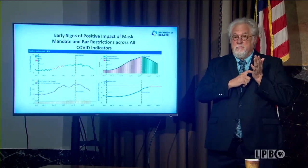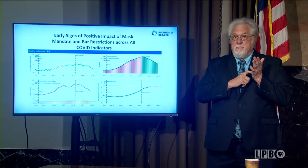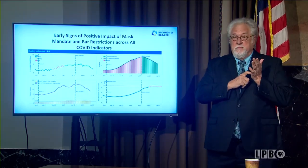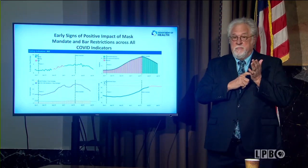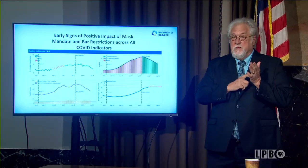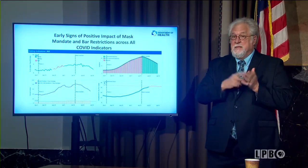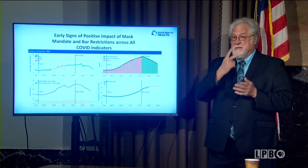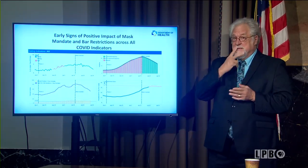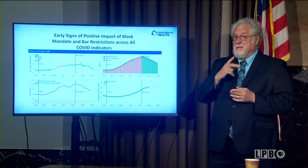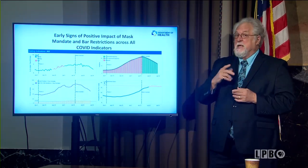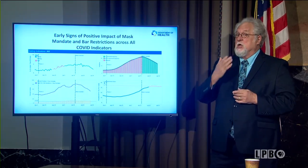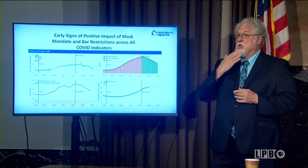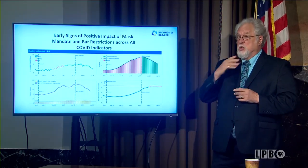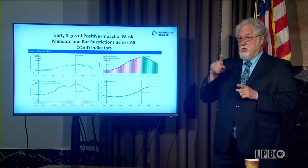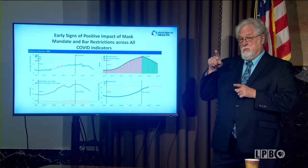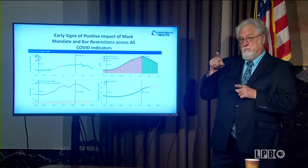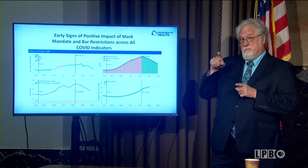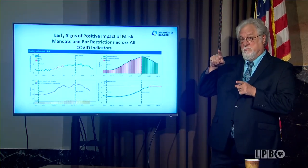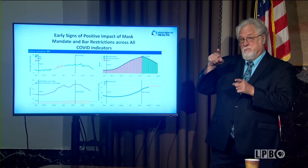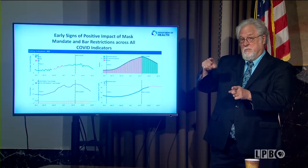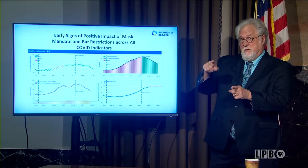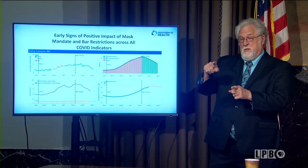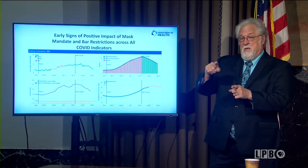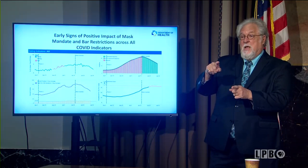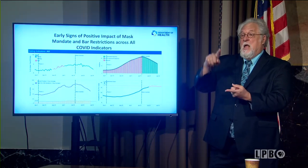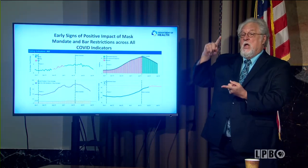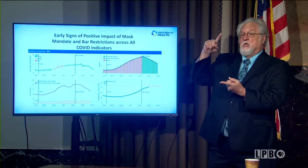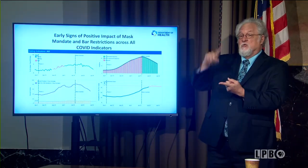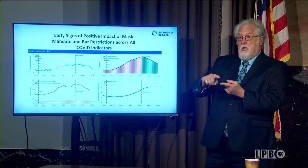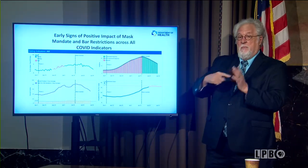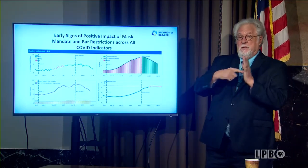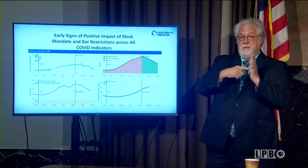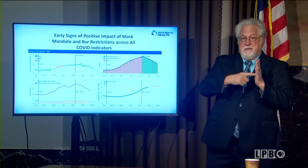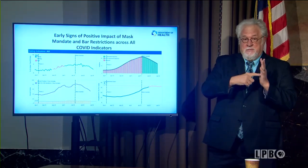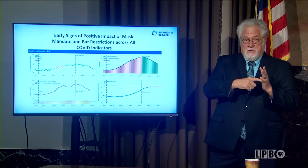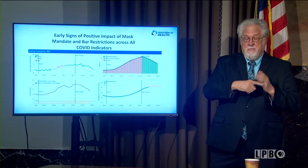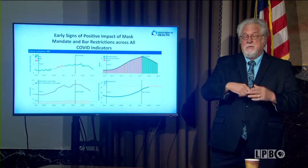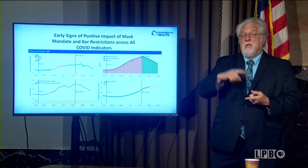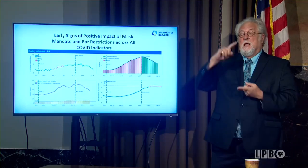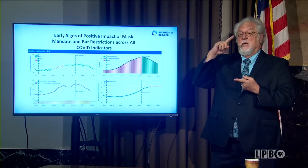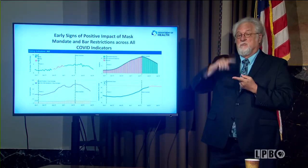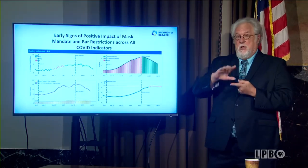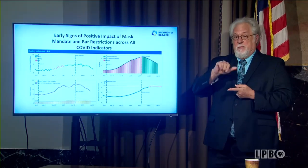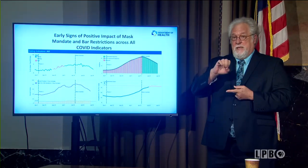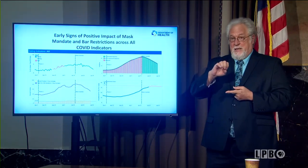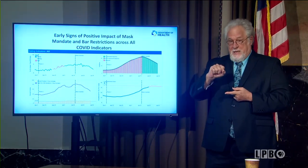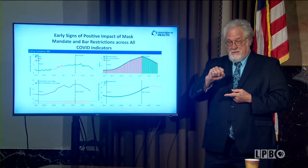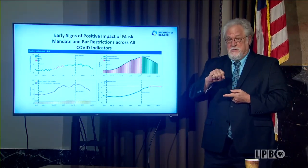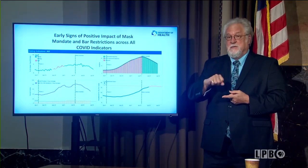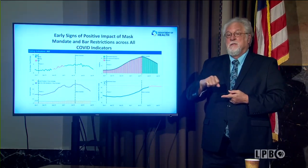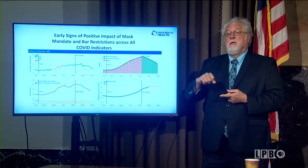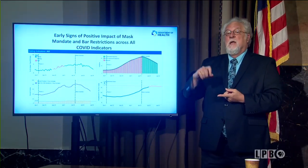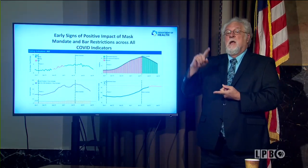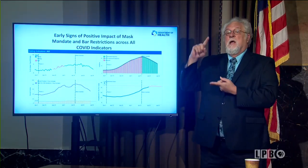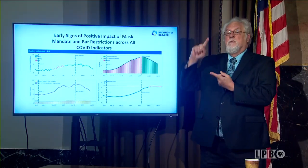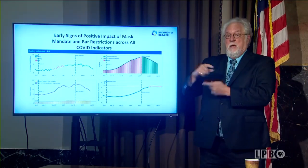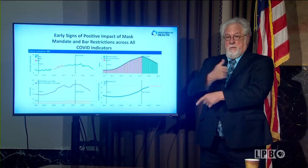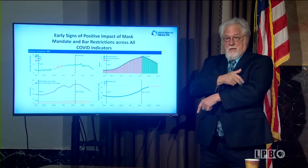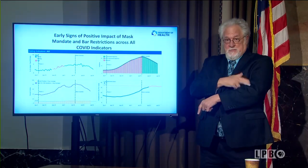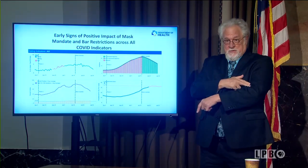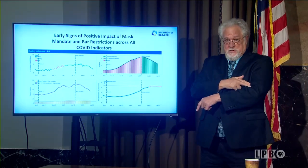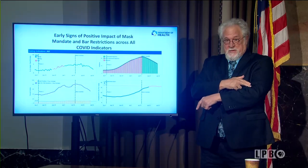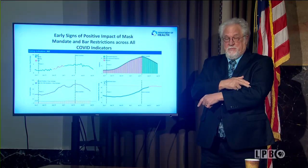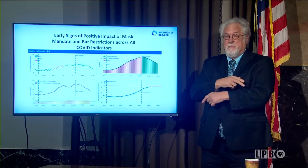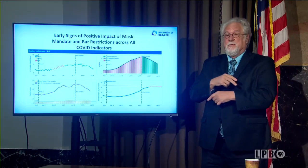place, you see there's a pretty good correlation between the drop in symptoms, cases continuing to come down, and